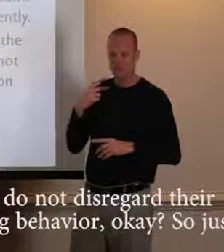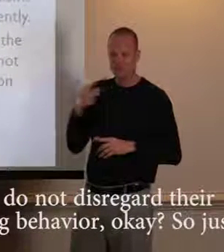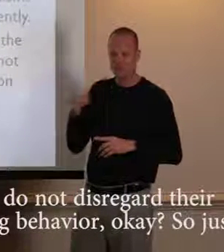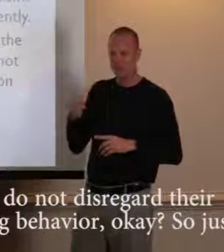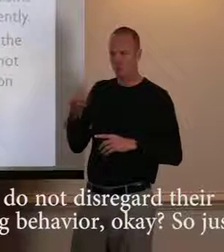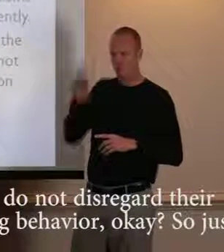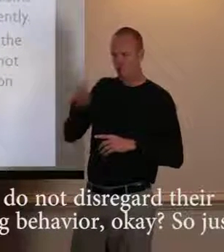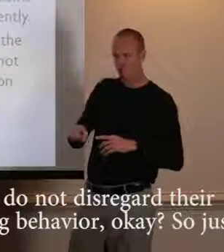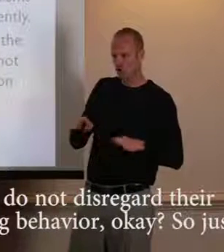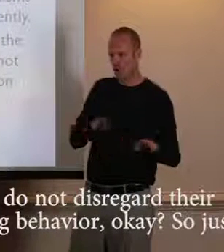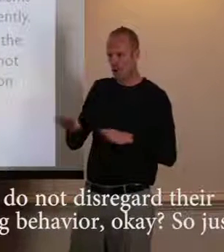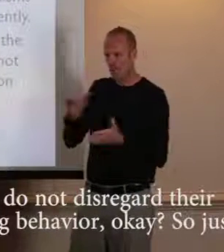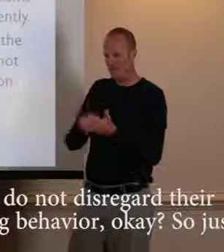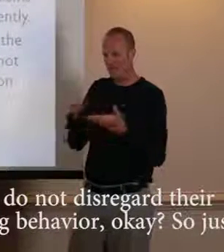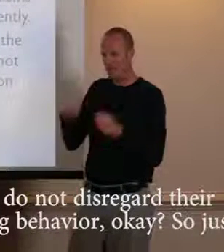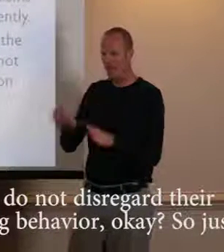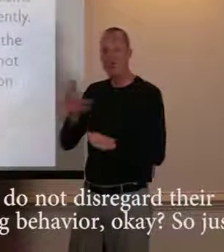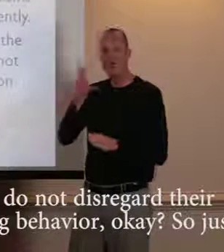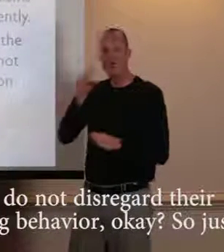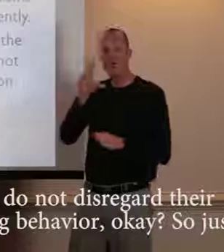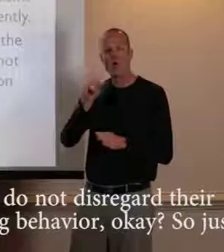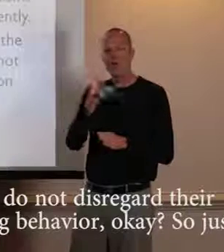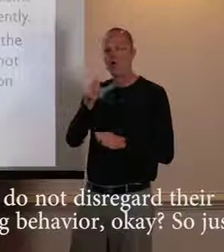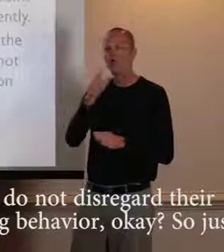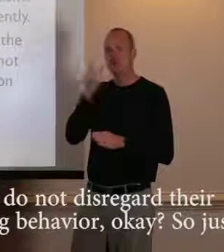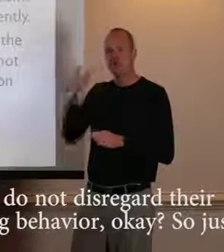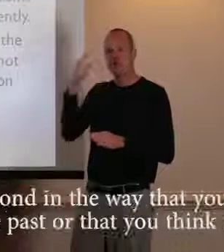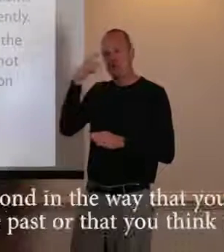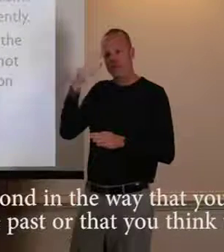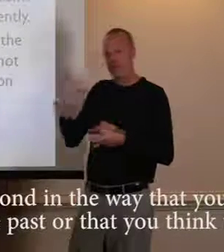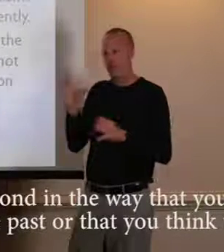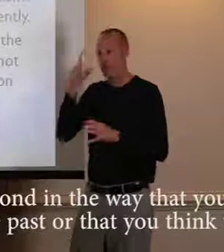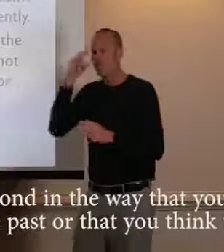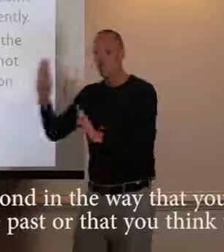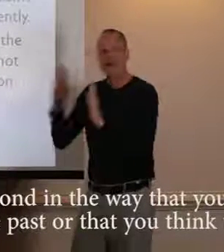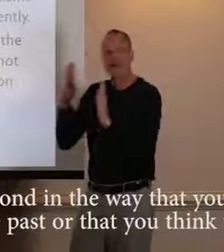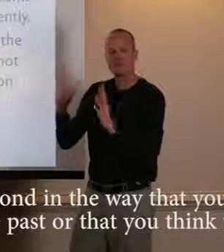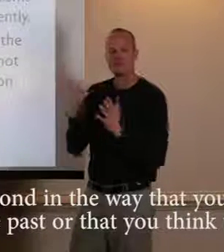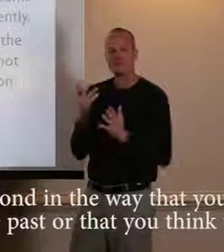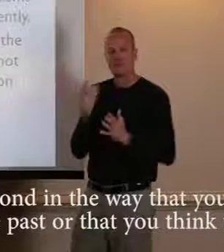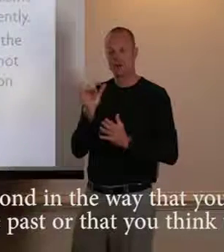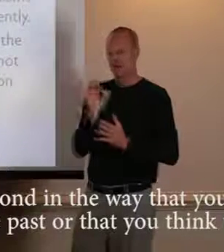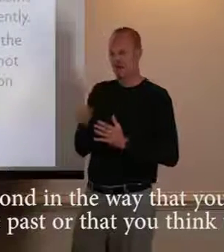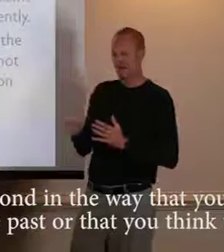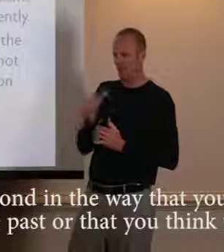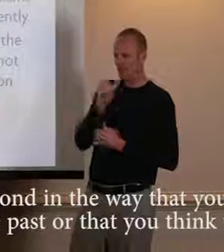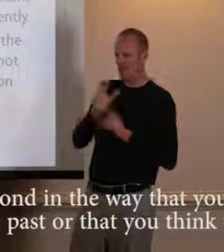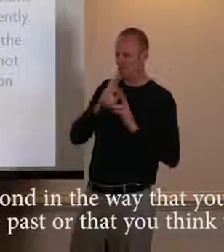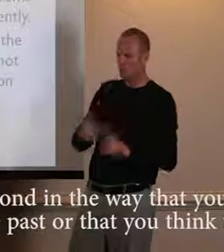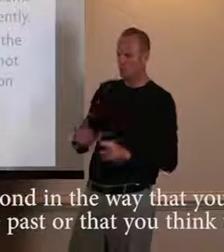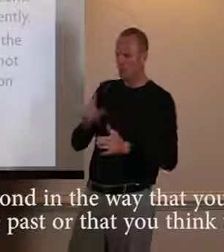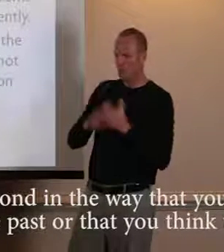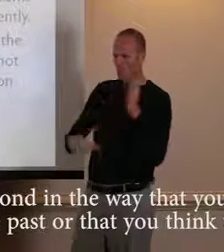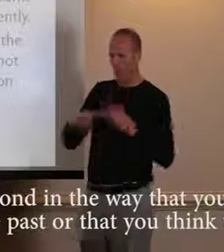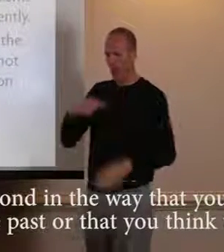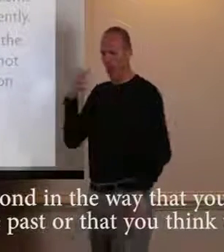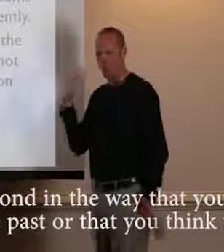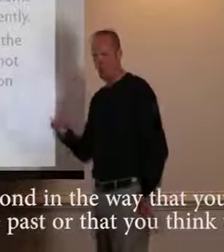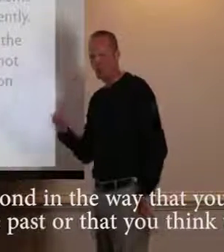as attention-seeking behavior, okay? So just because a person doesn't respond in the way that you would or that you have in the